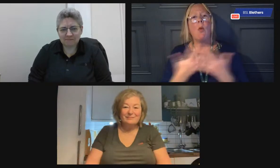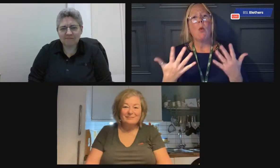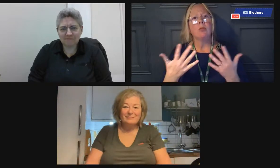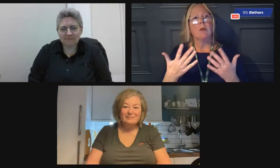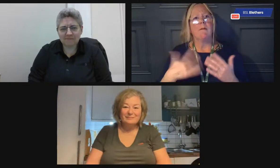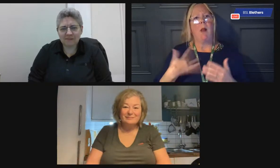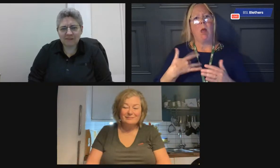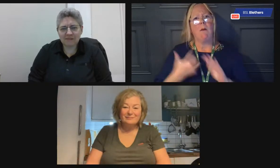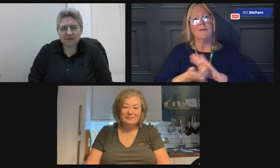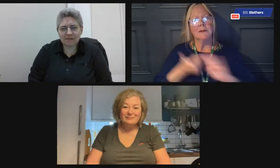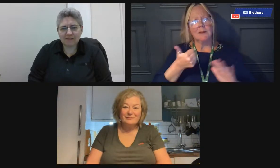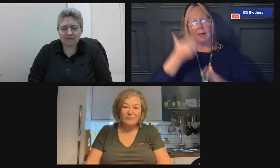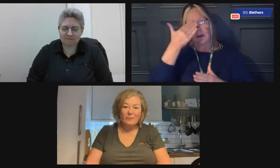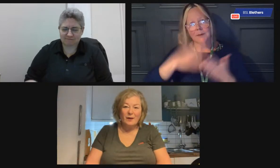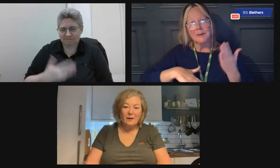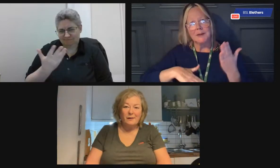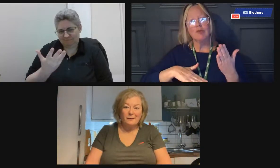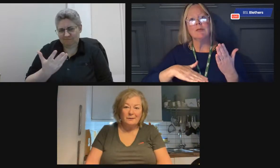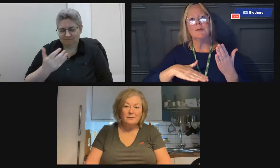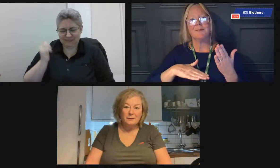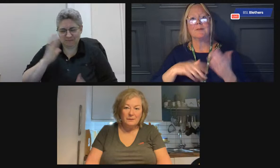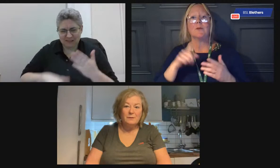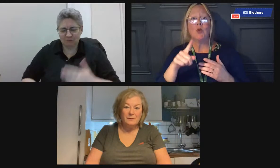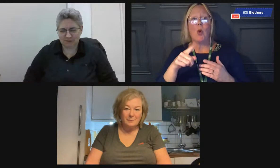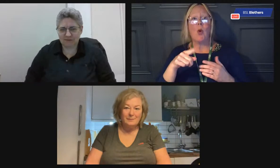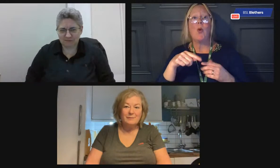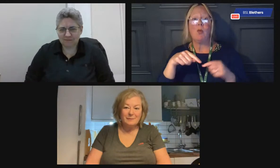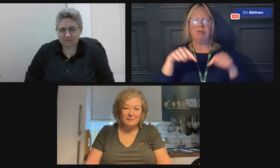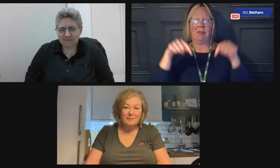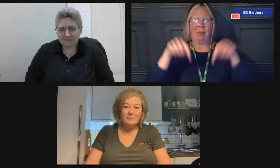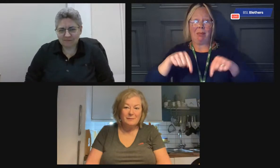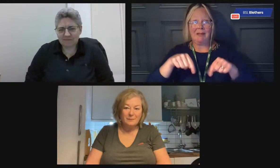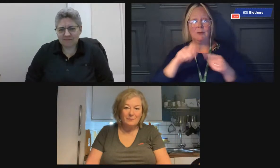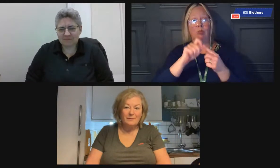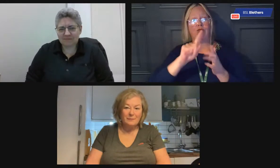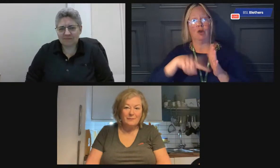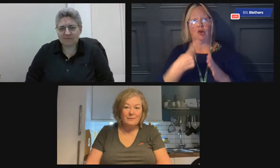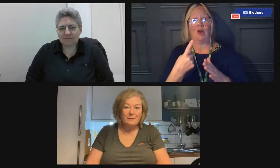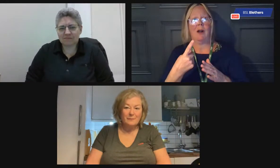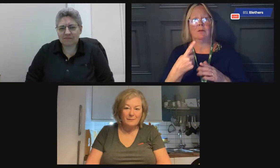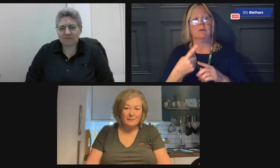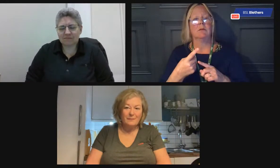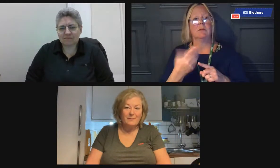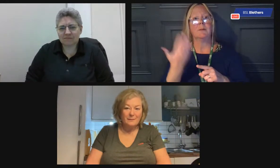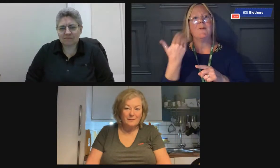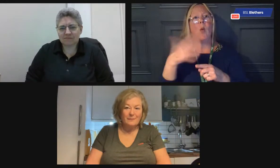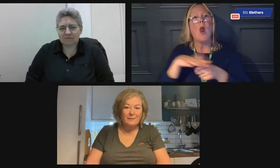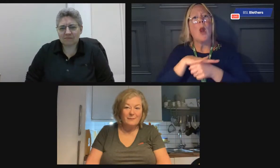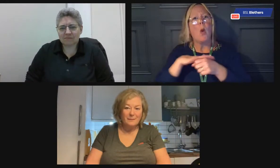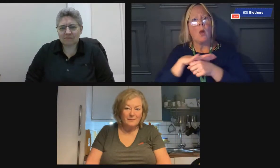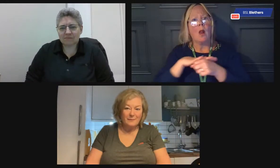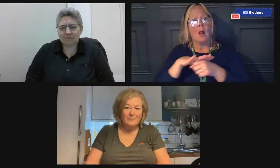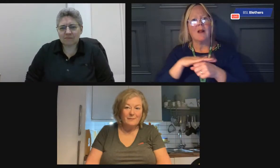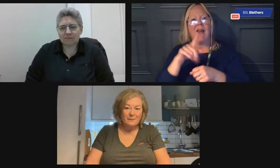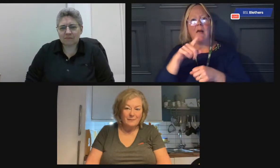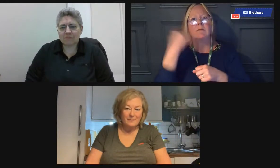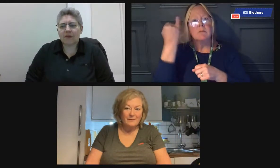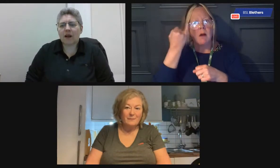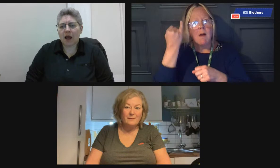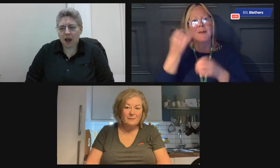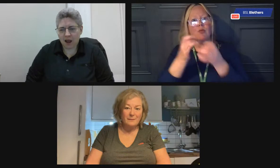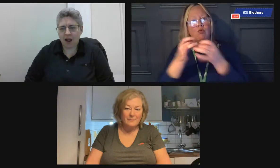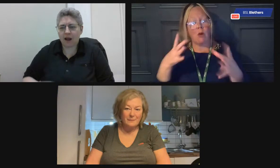or anything like Wow. that, but a lot of lived experience, I suppose. And this project, I